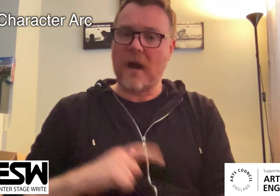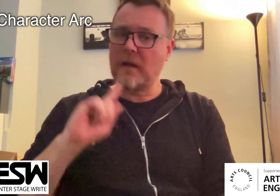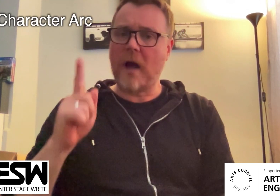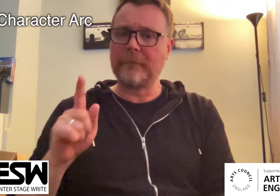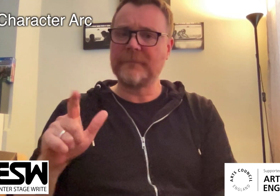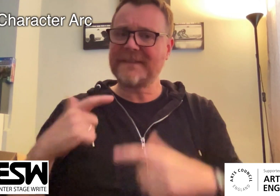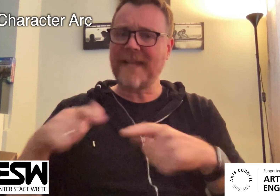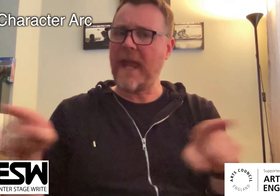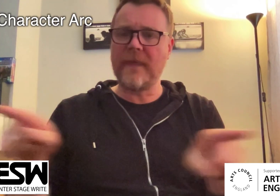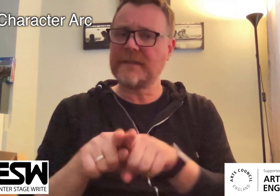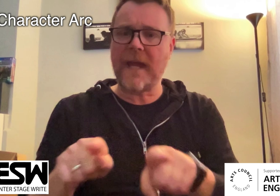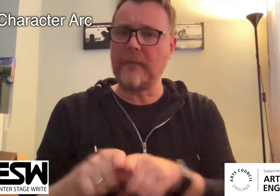Your character can't stay the same.